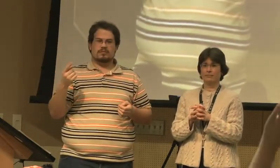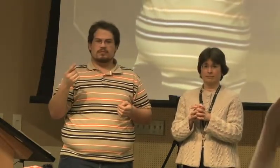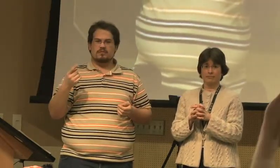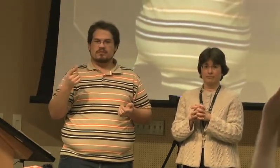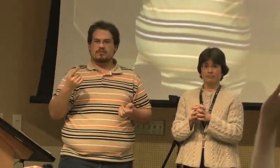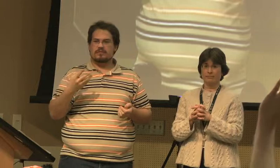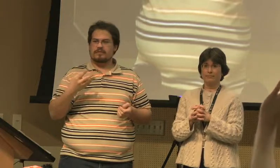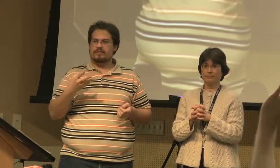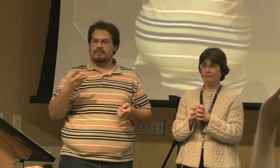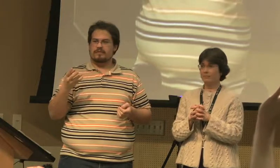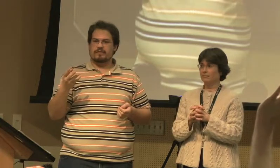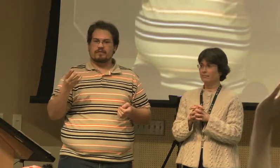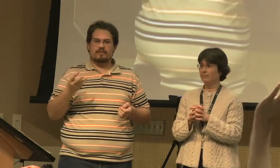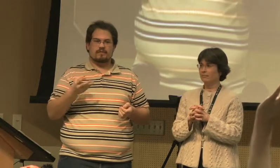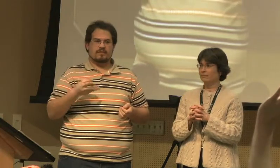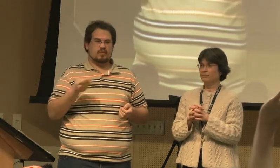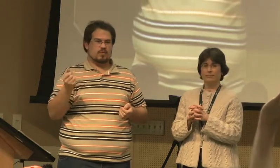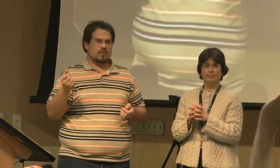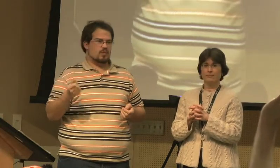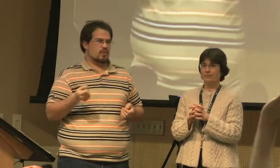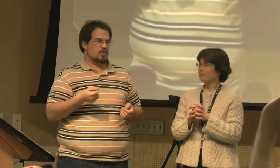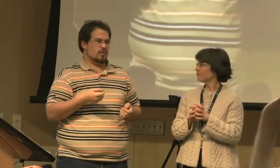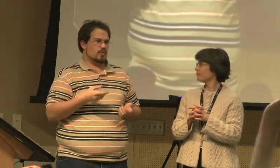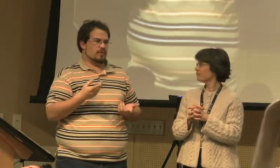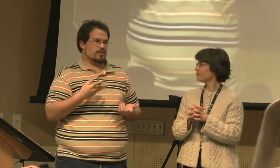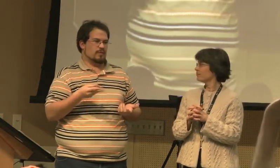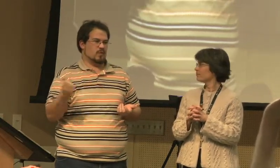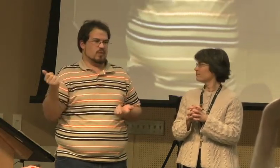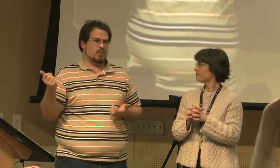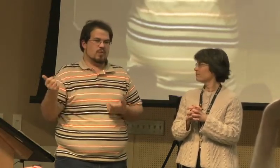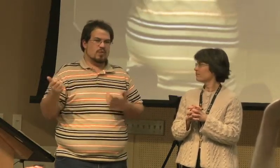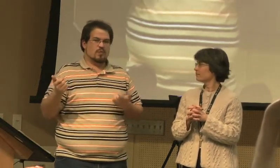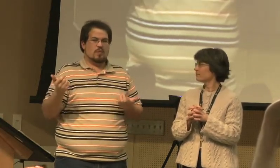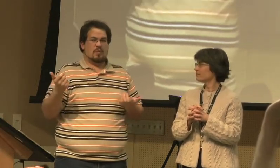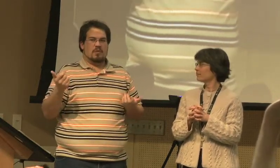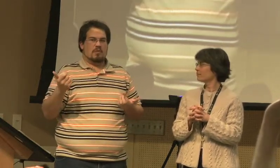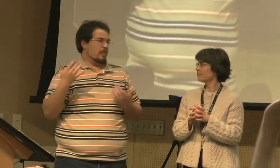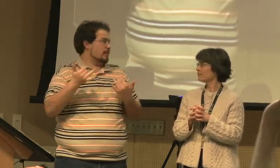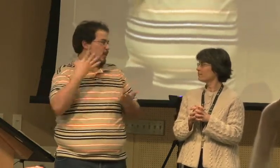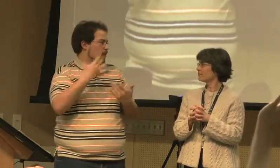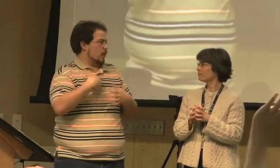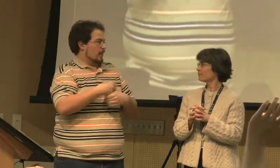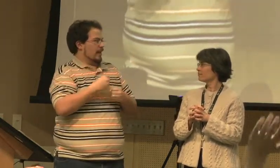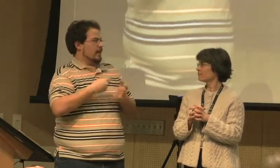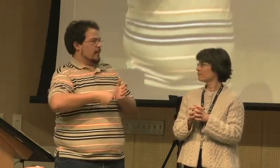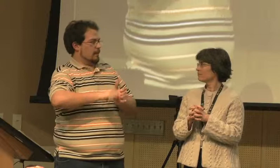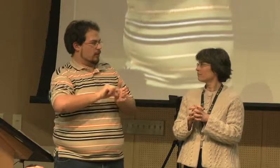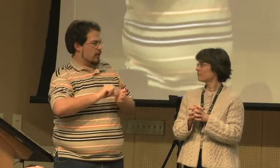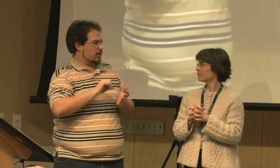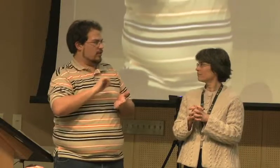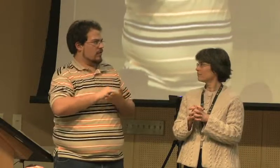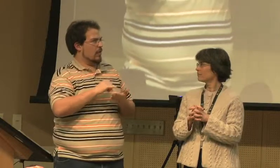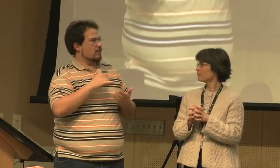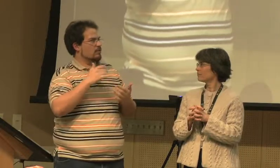this environment and had a meeting? Right. Okay, so only a few. Maybe that's something that we can,